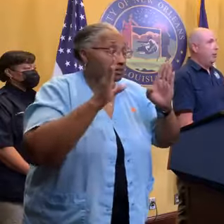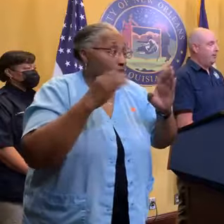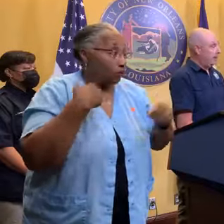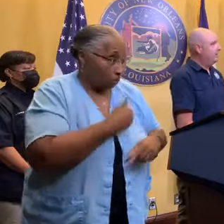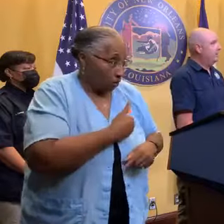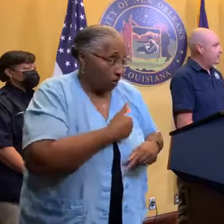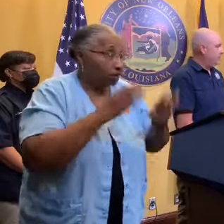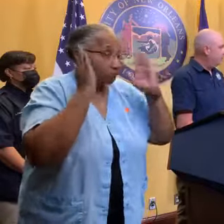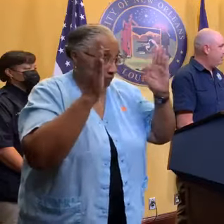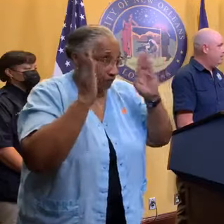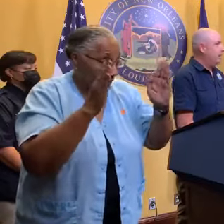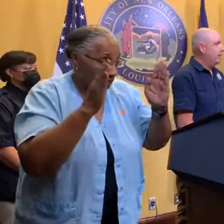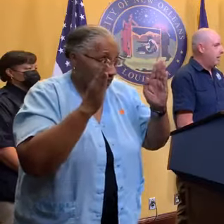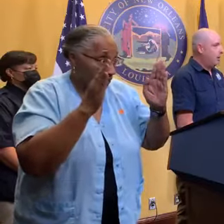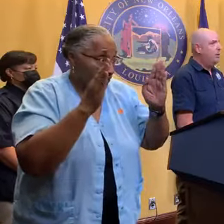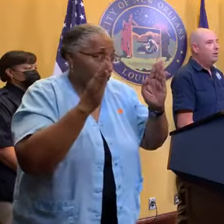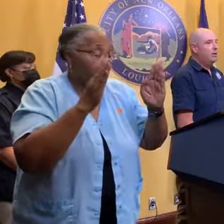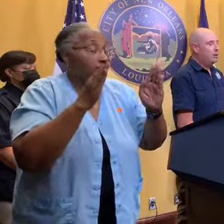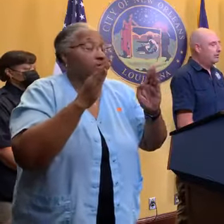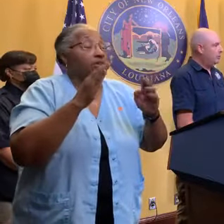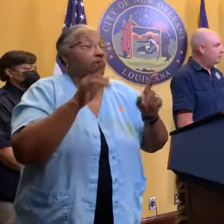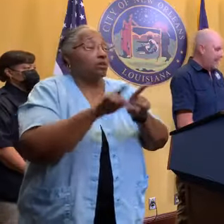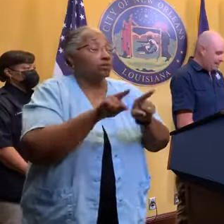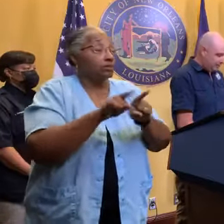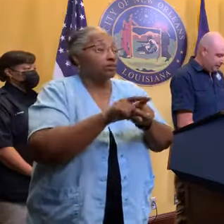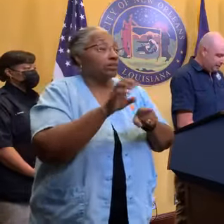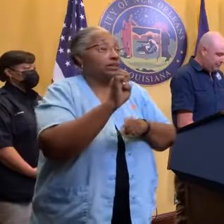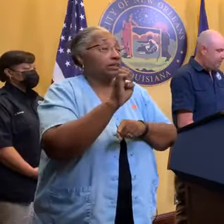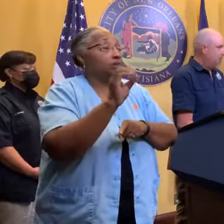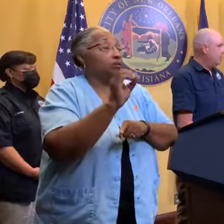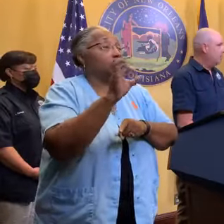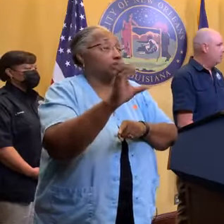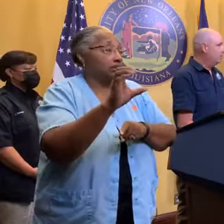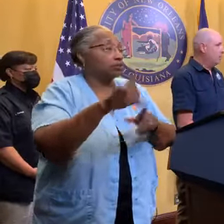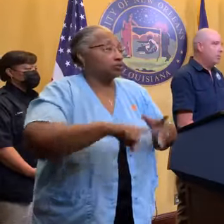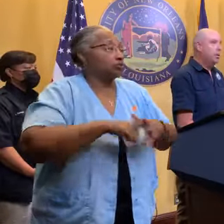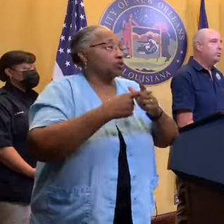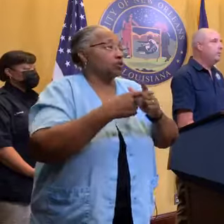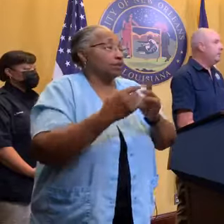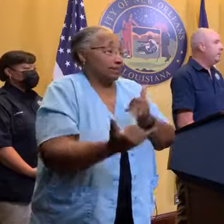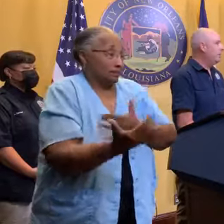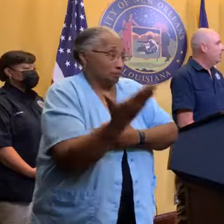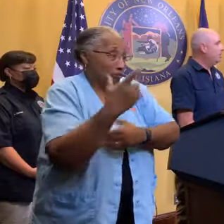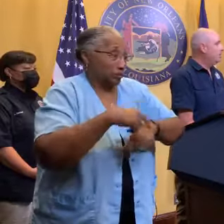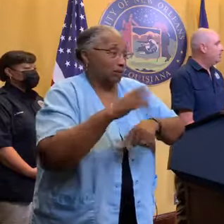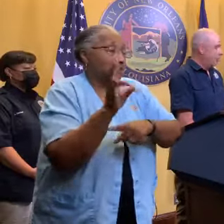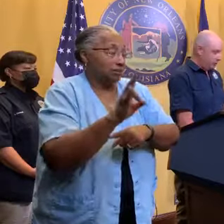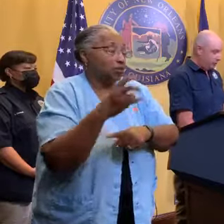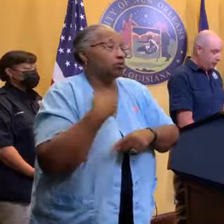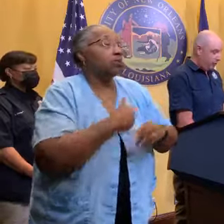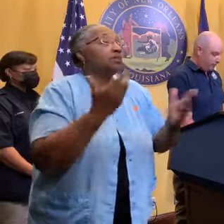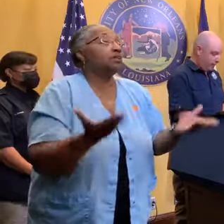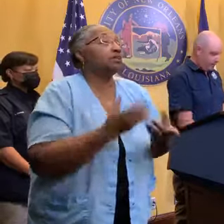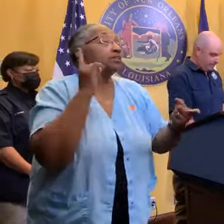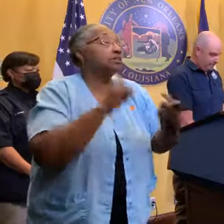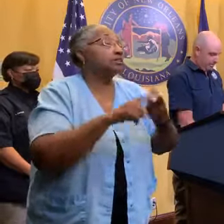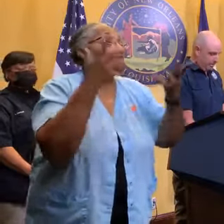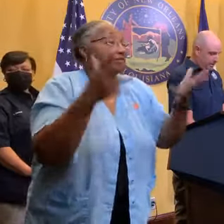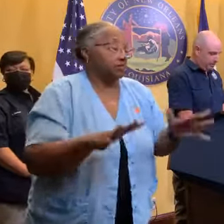We are paying attention upstairs right now. EOC has been activated since 7 o'clock this morning. We will be here until this is